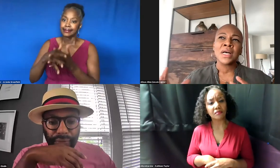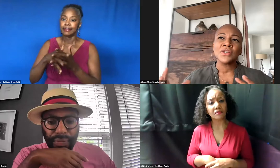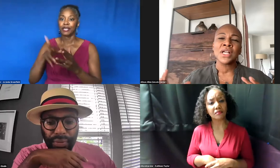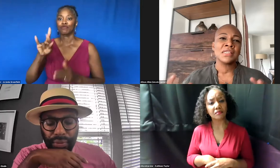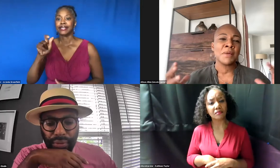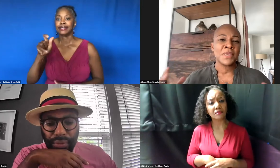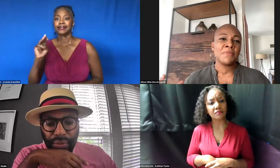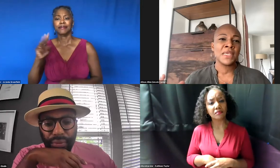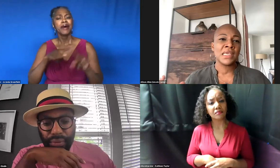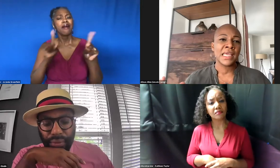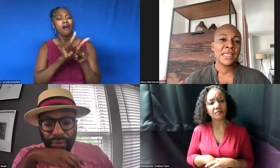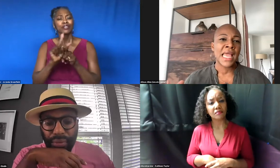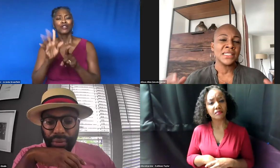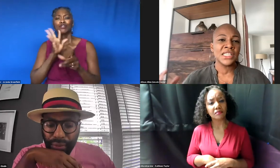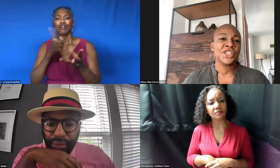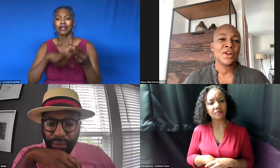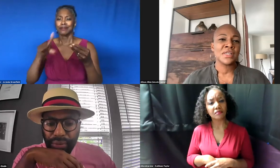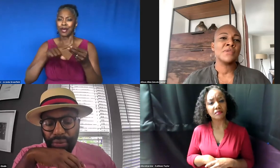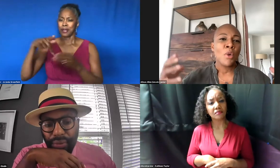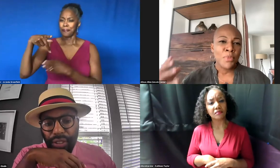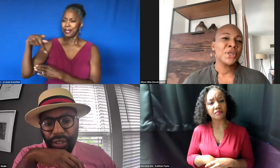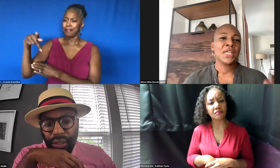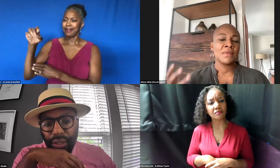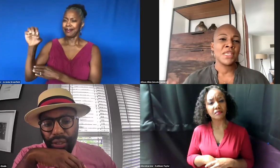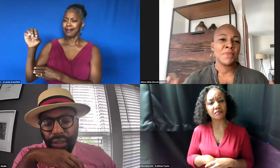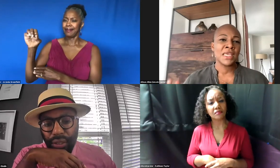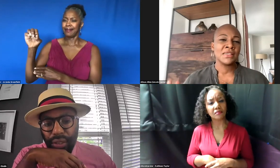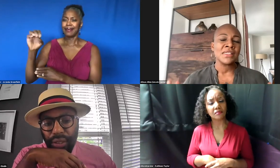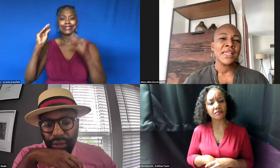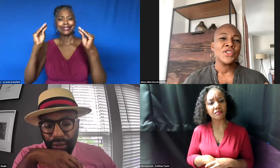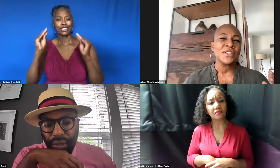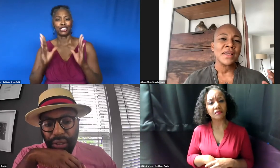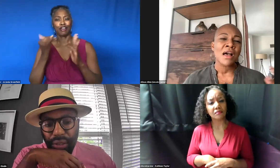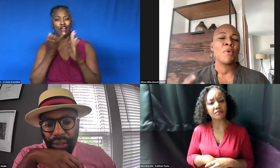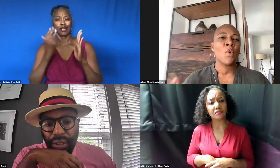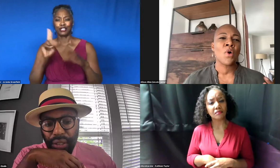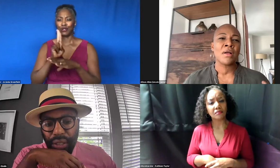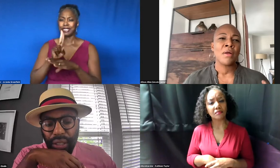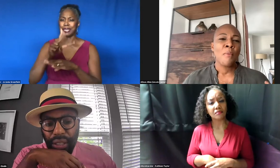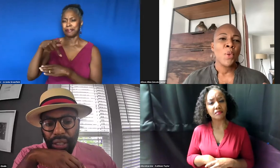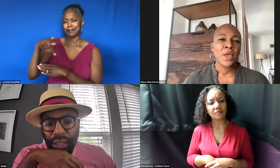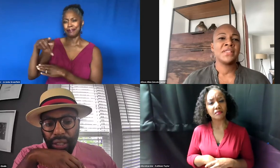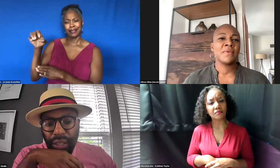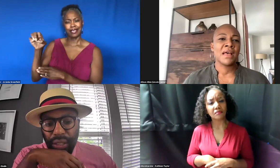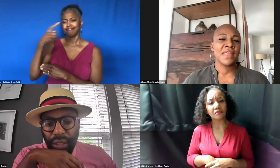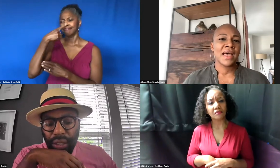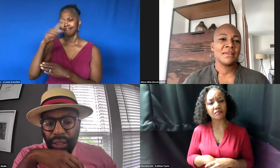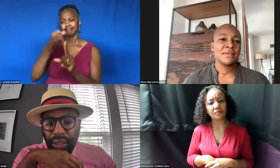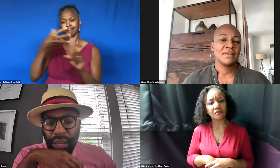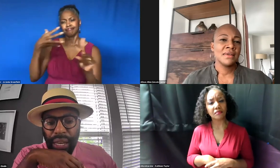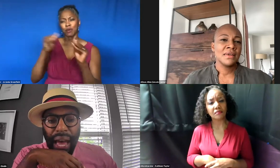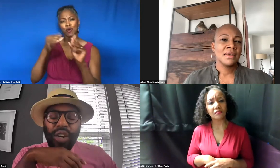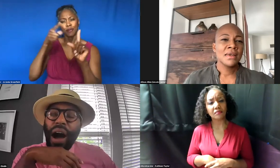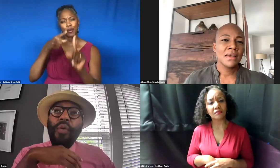racism, but you also talked about PPE and teaching artists putting on PPE. Just say a couple more points around